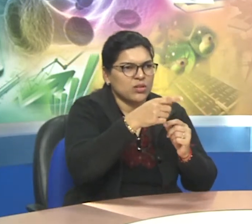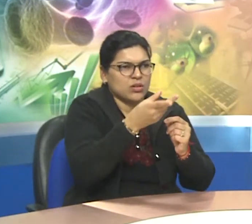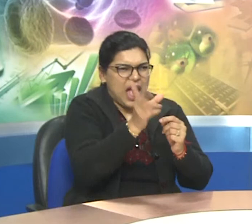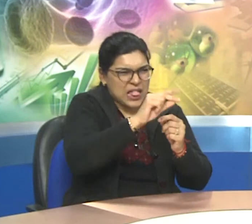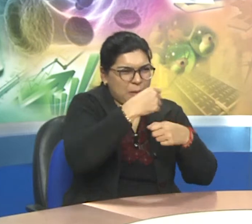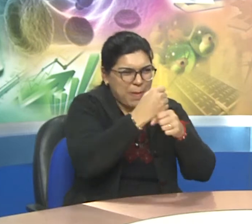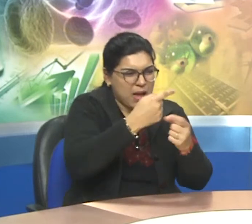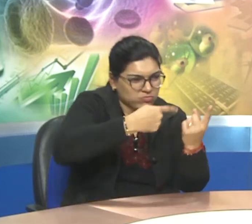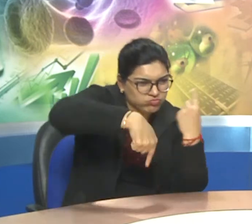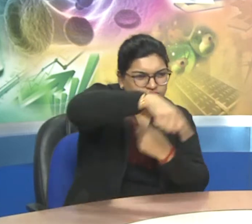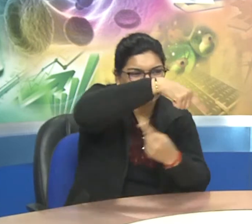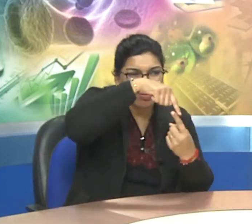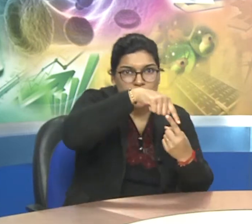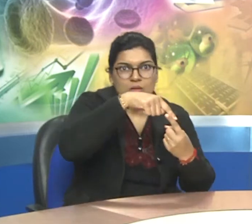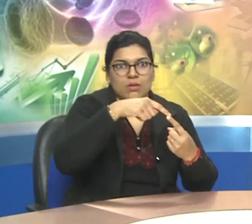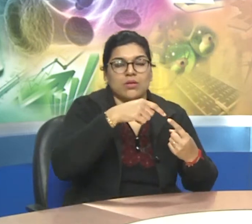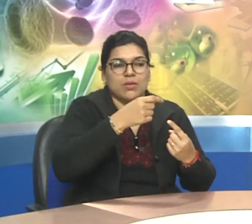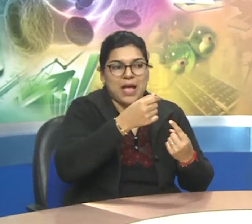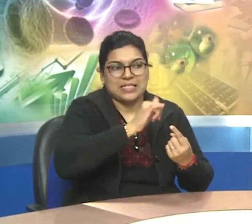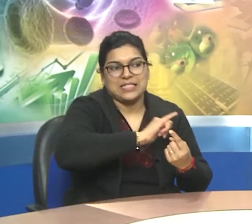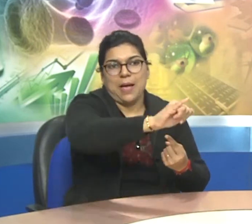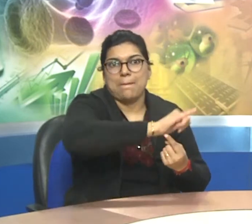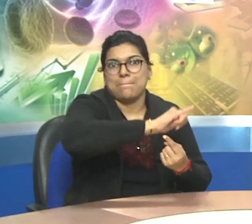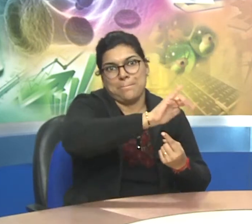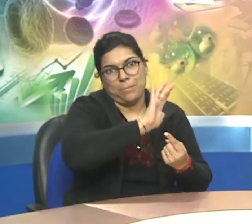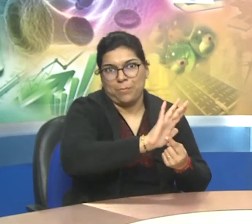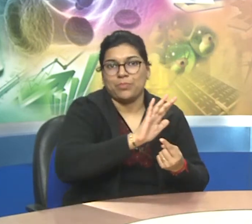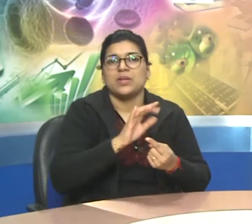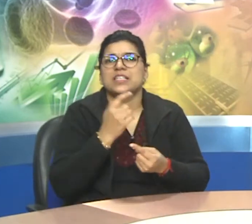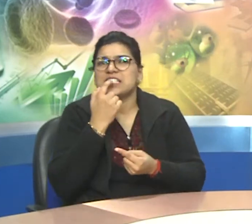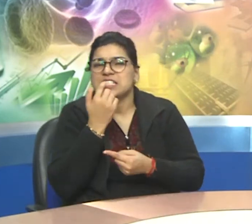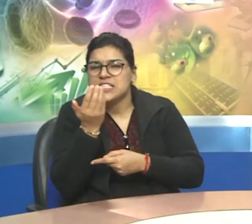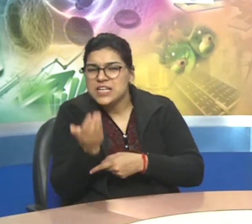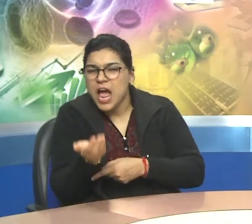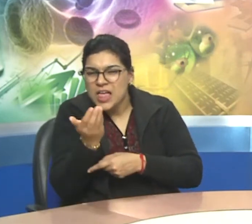As the metal is expensive, so is the recycling process.